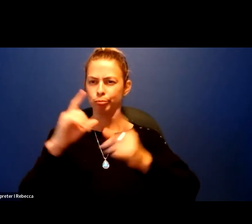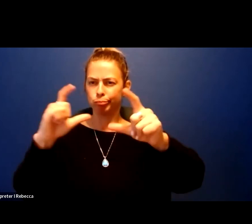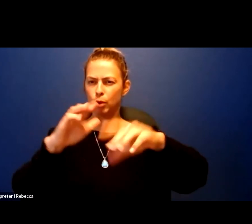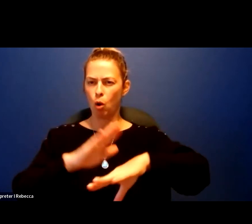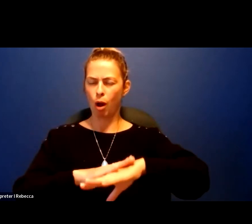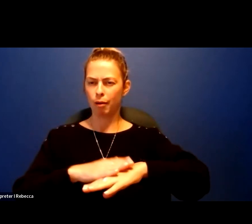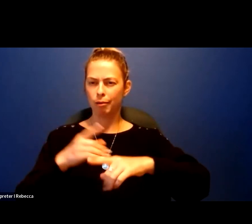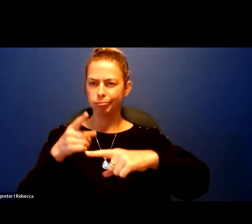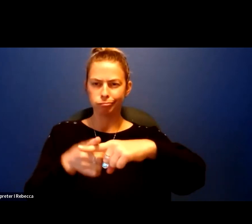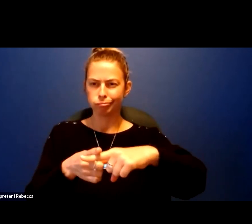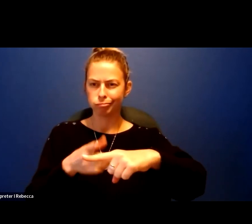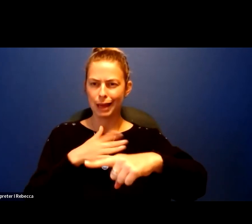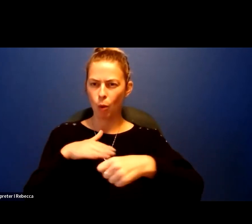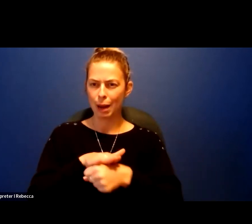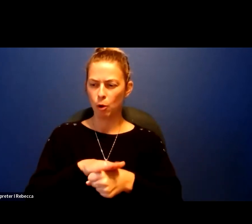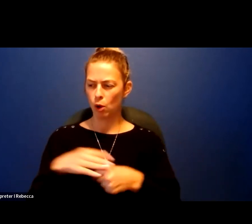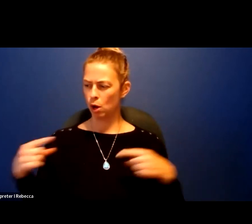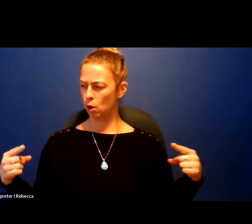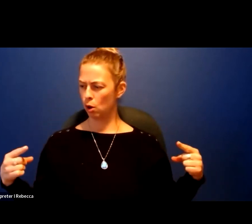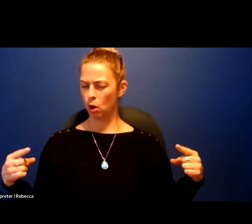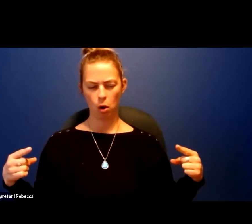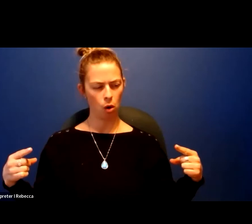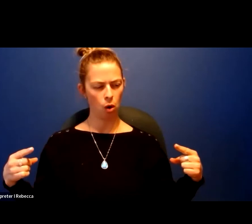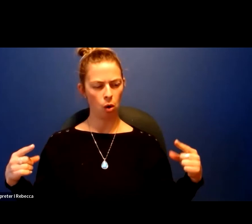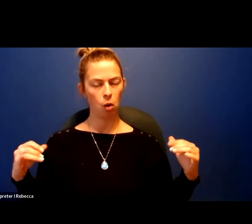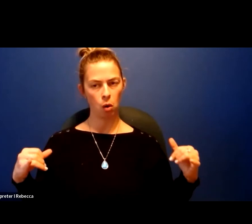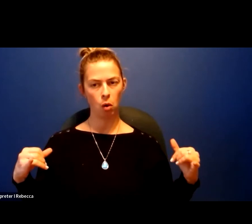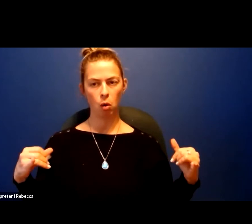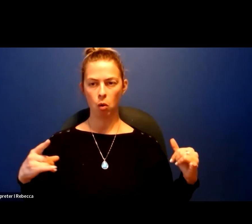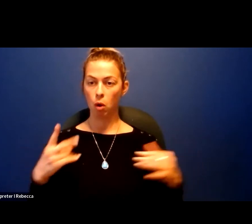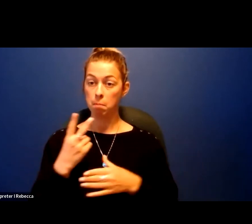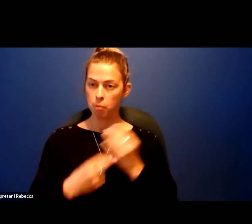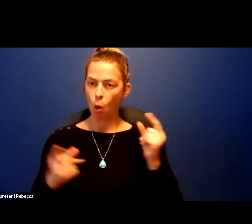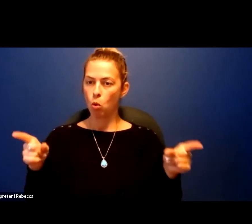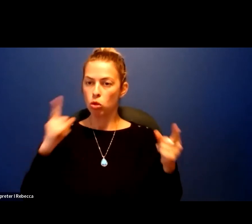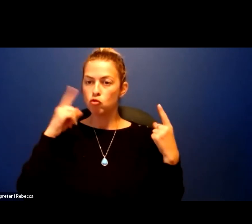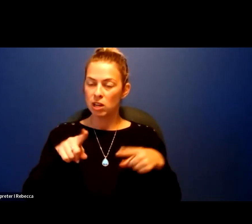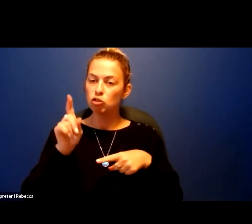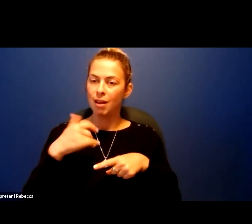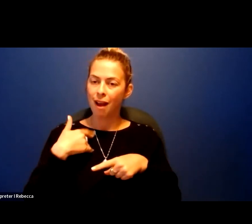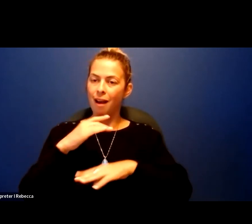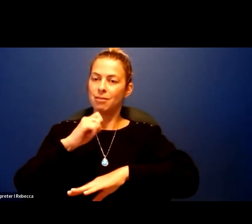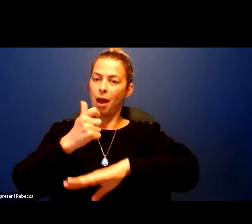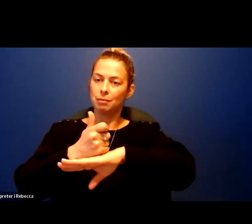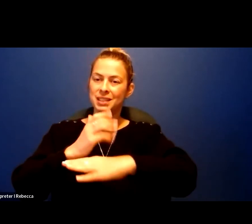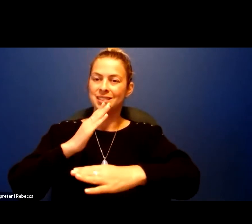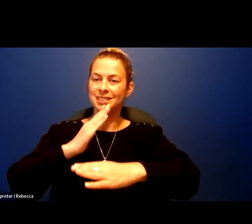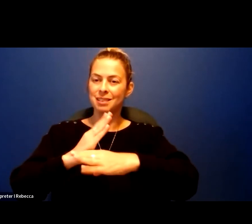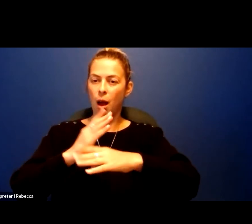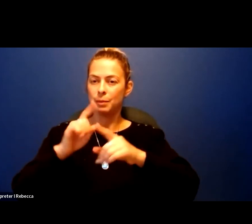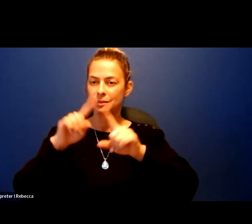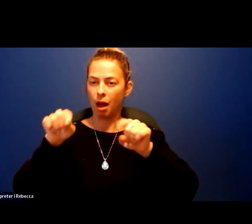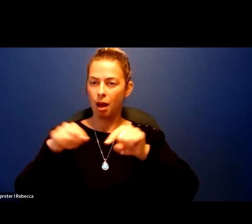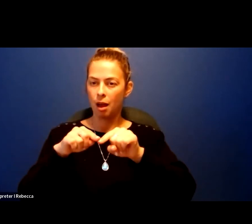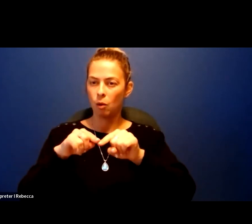we can collaborate, we can work together. We might agree that there should be a stop sign there. And then once we've done that, if